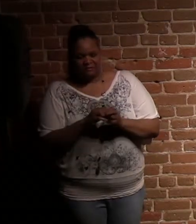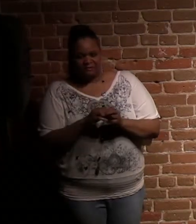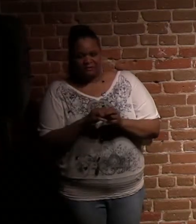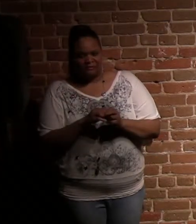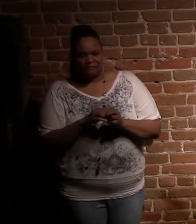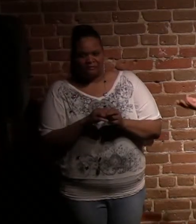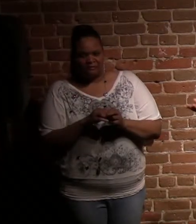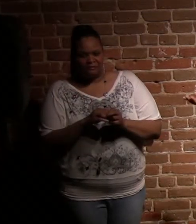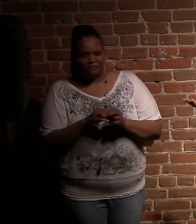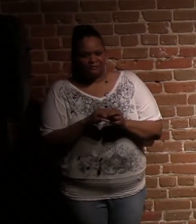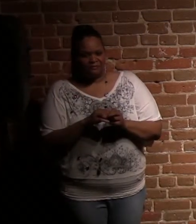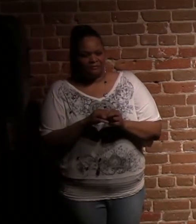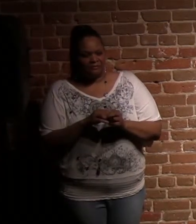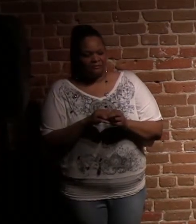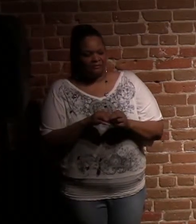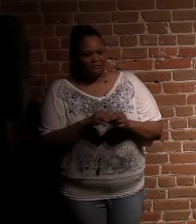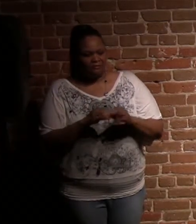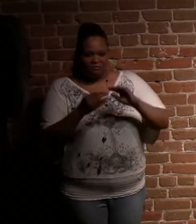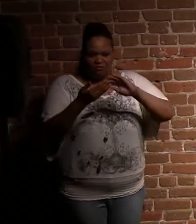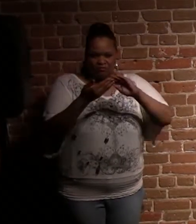of a comedic outtake.